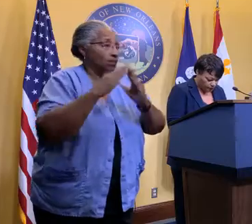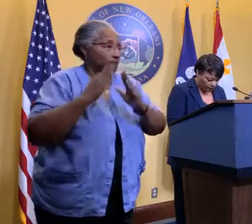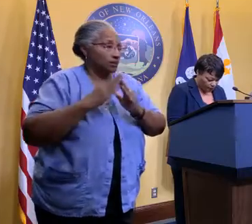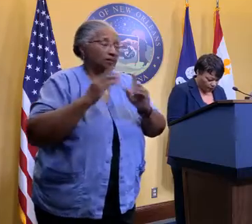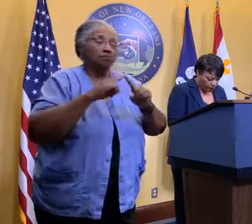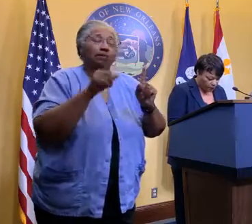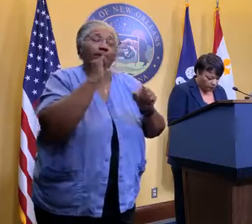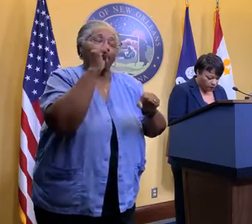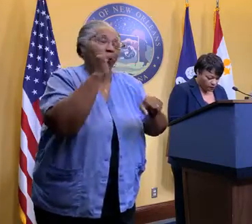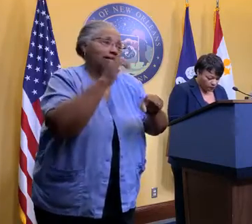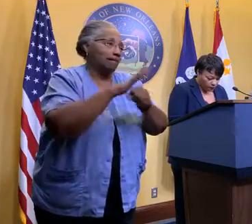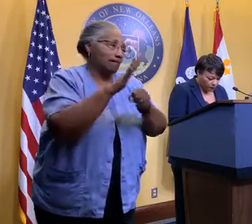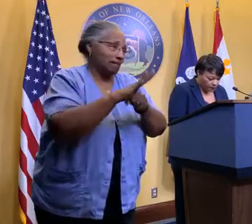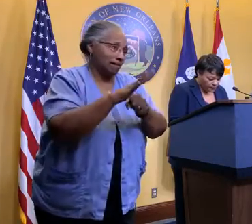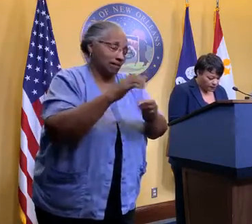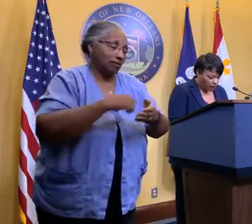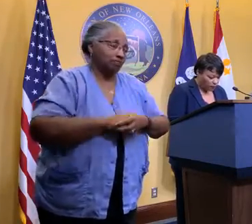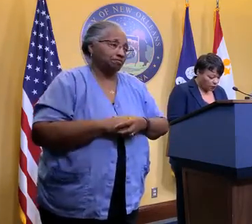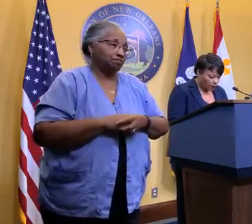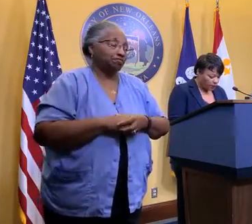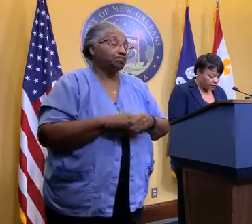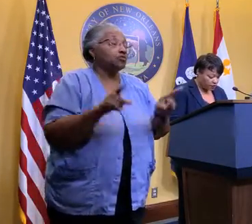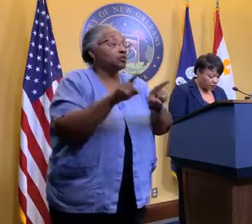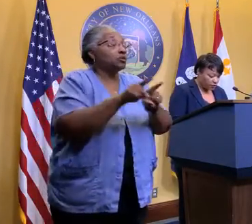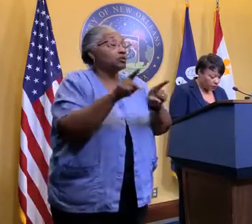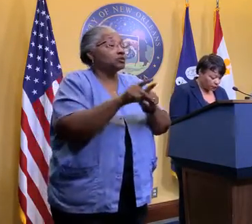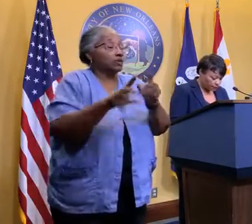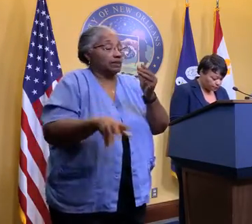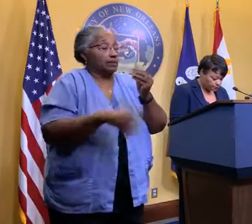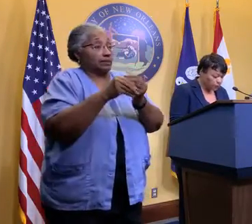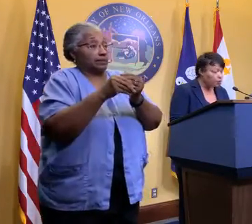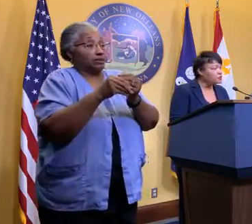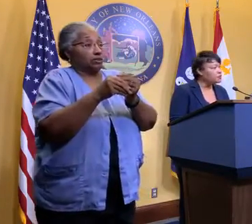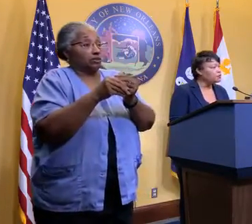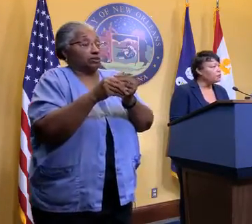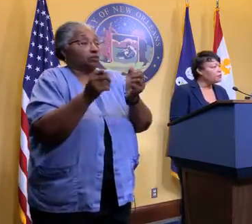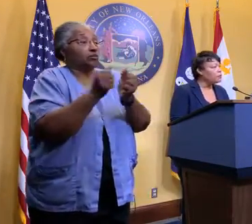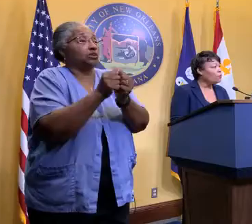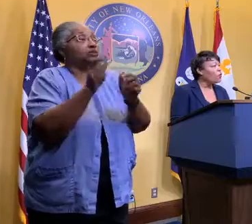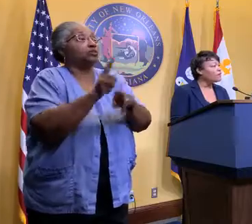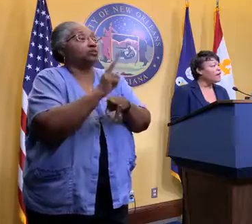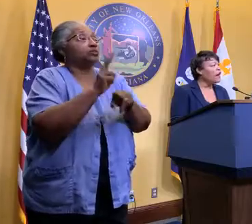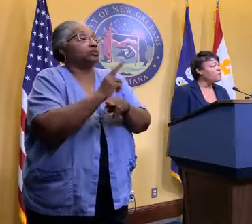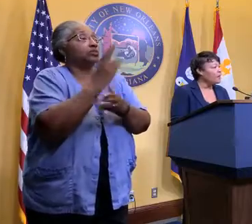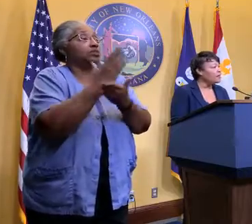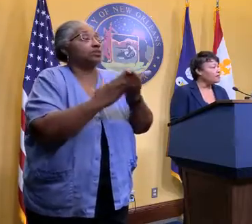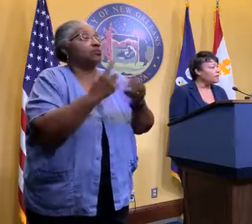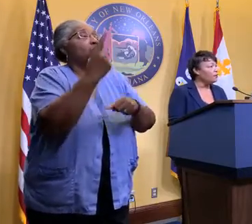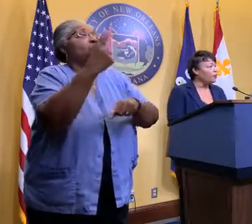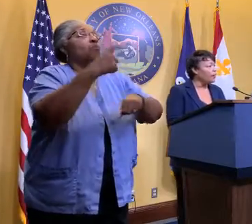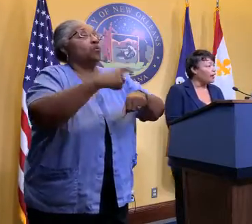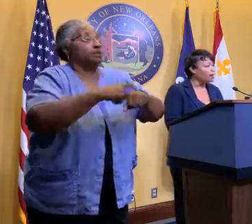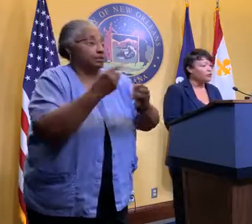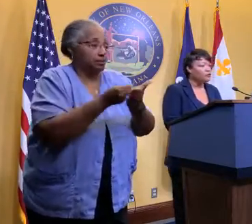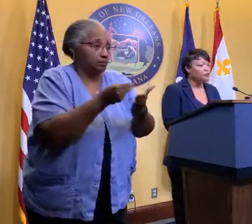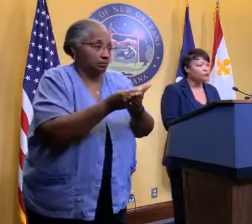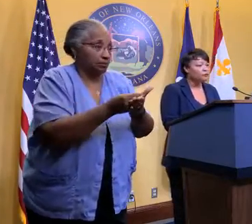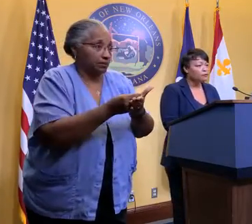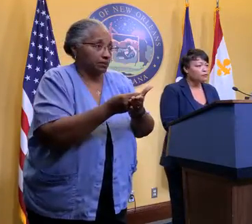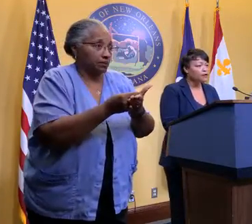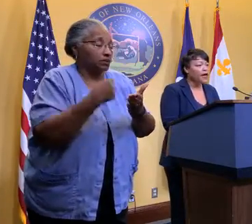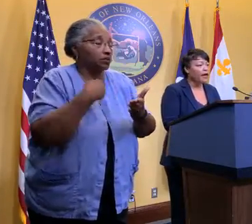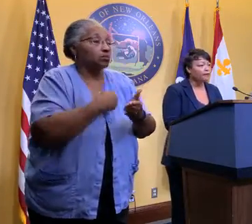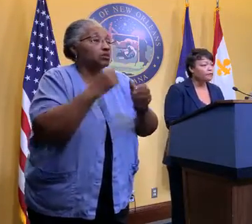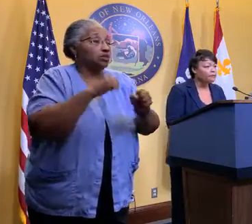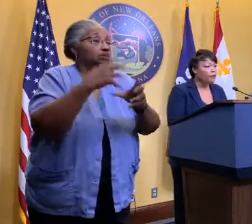enough. Now, this is also in addition to using some one-time money that we were able